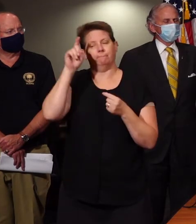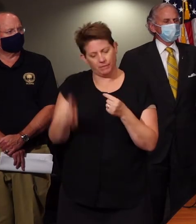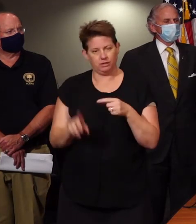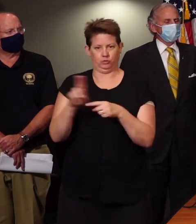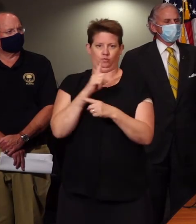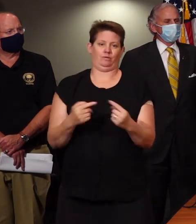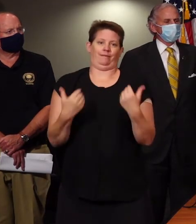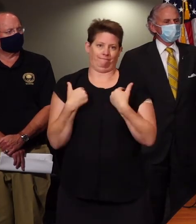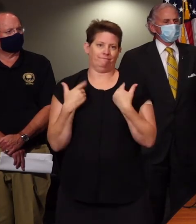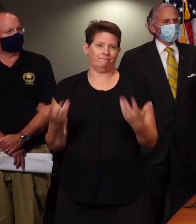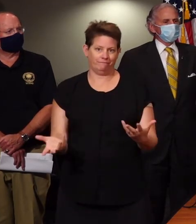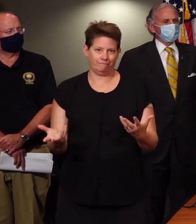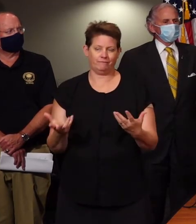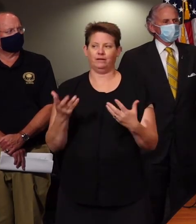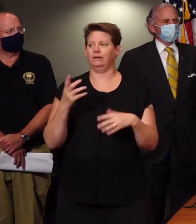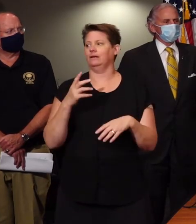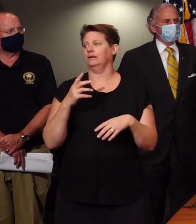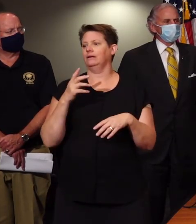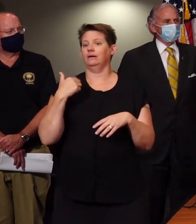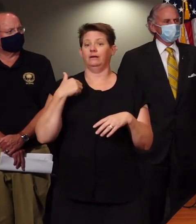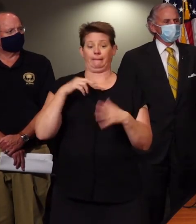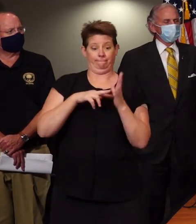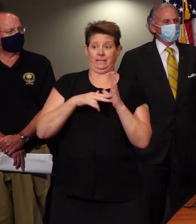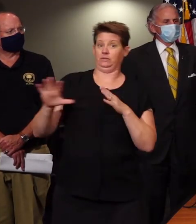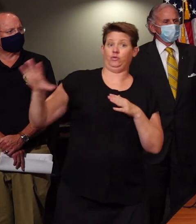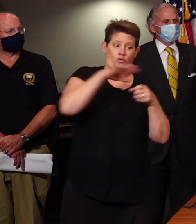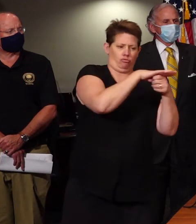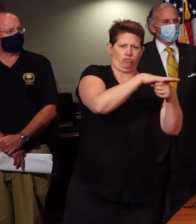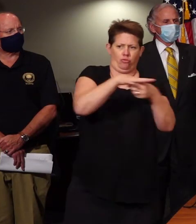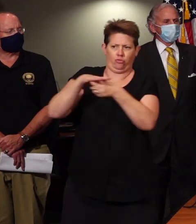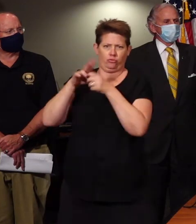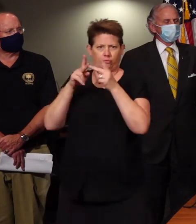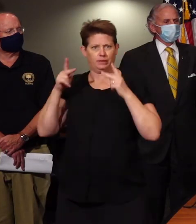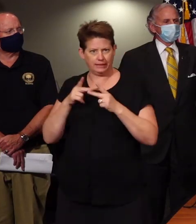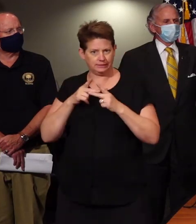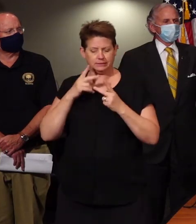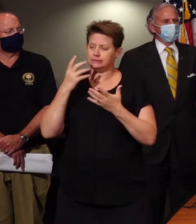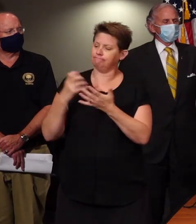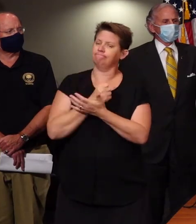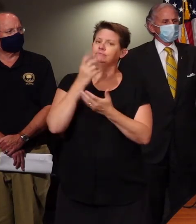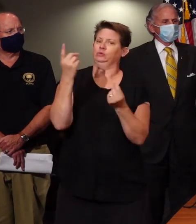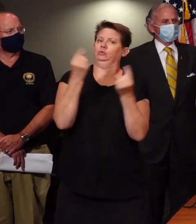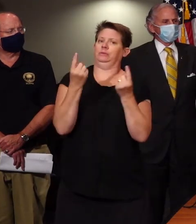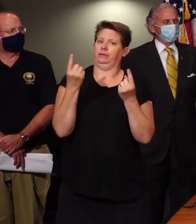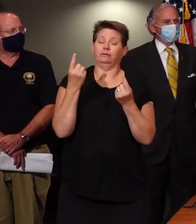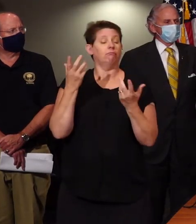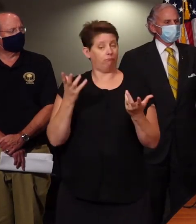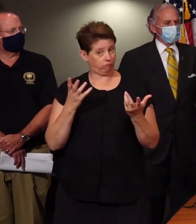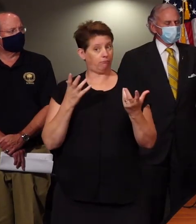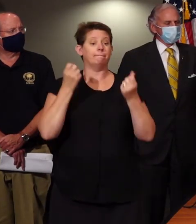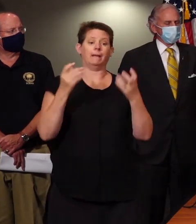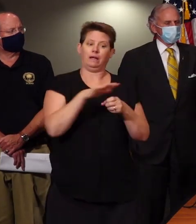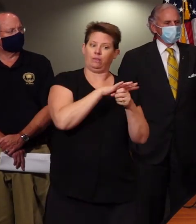we have. This includes taking action at the local level. Several local governments in the state have begun requiring